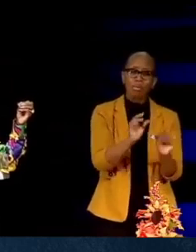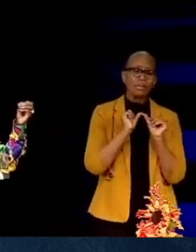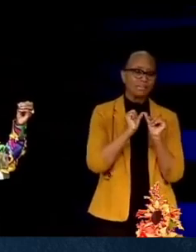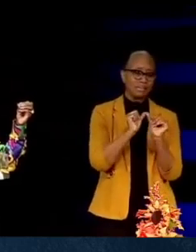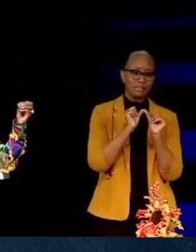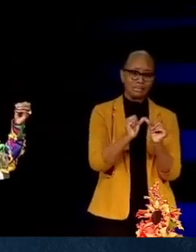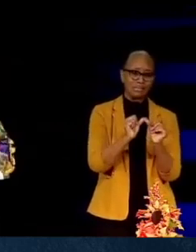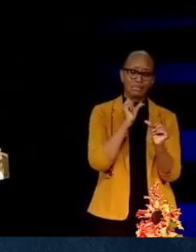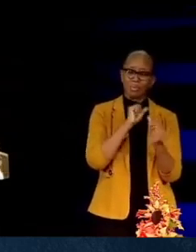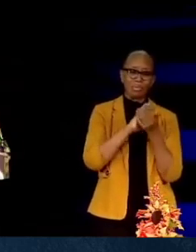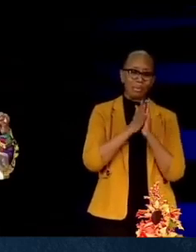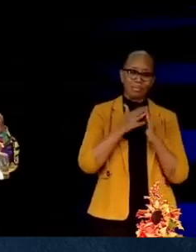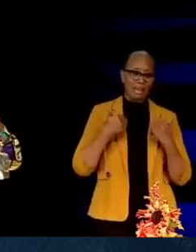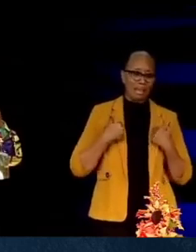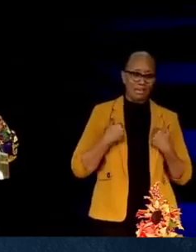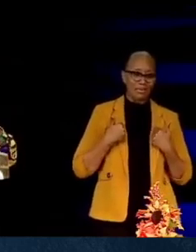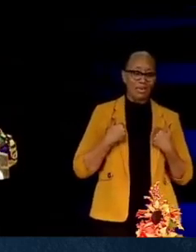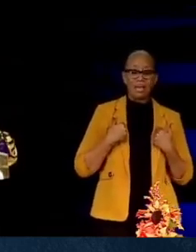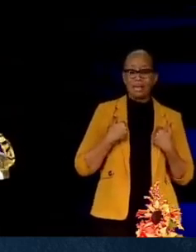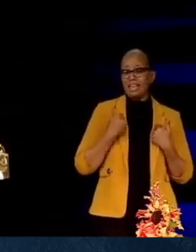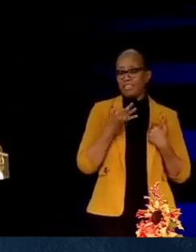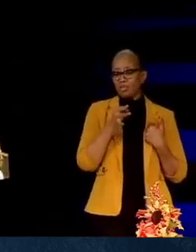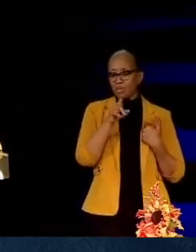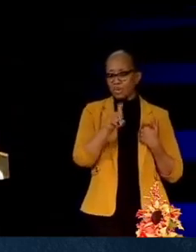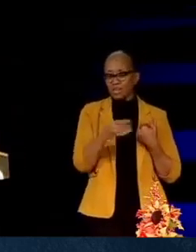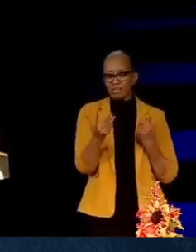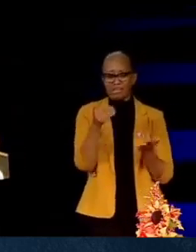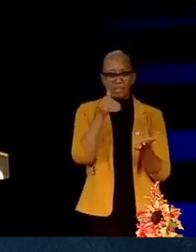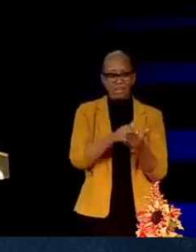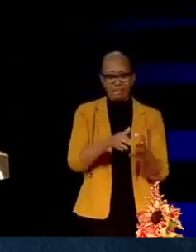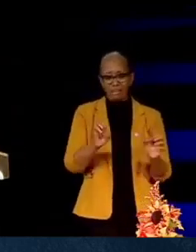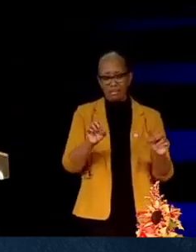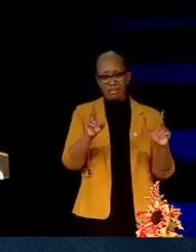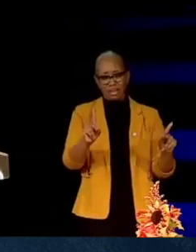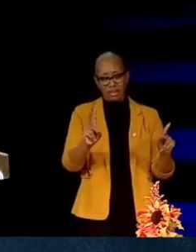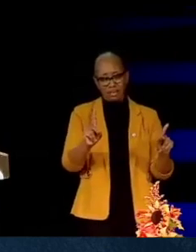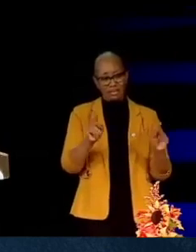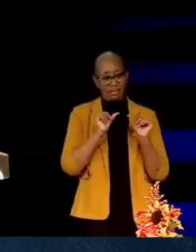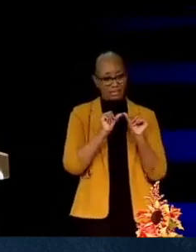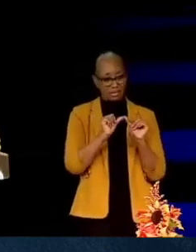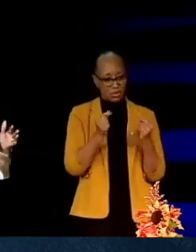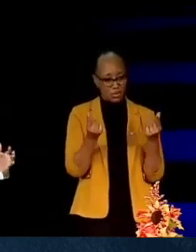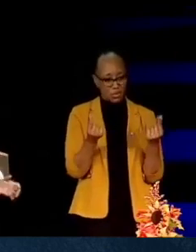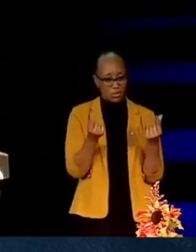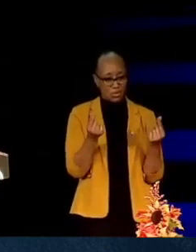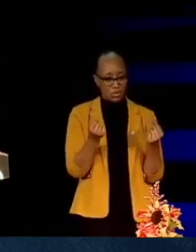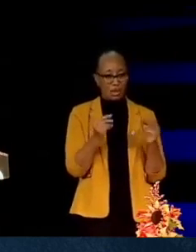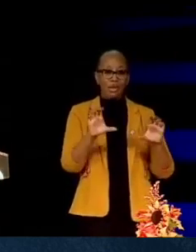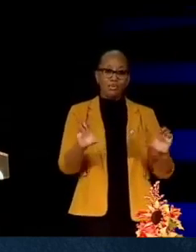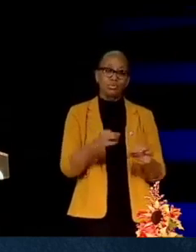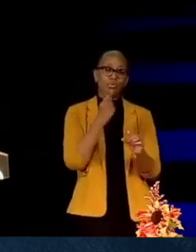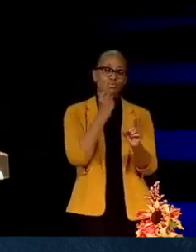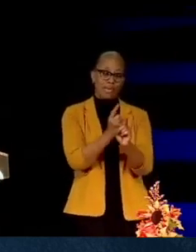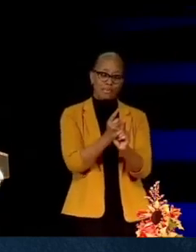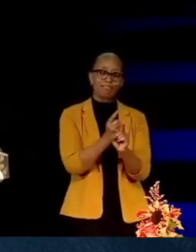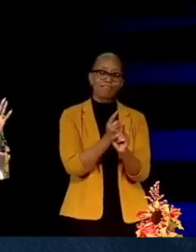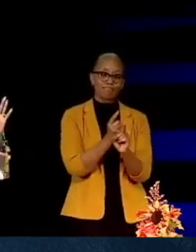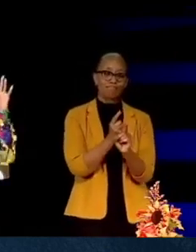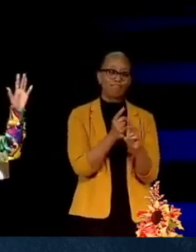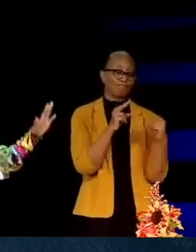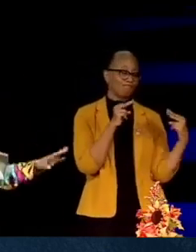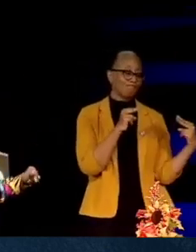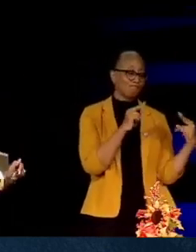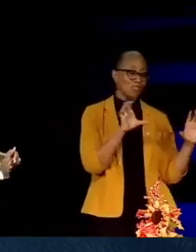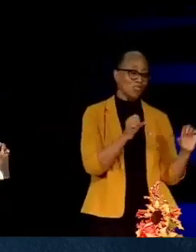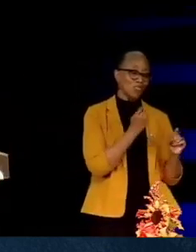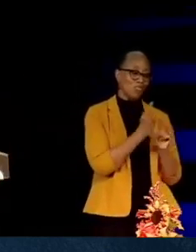good." To get our second wind, we must also continue to do the right thing. Look at somebody and